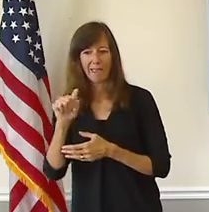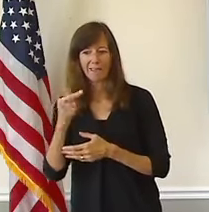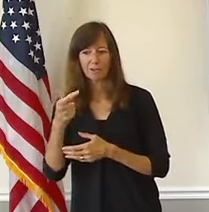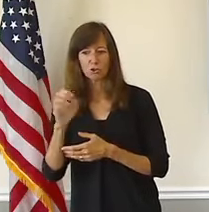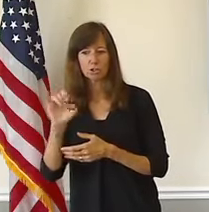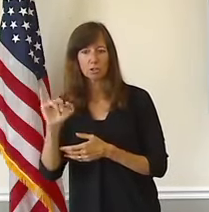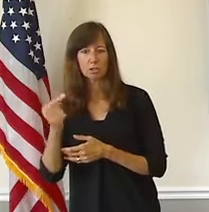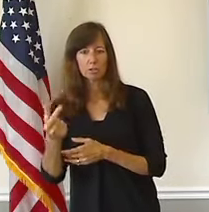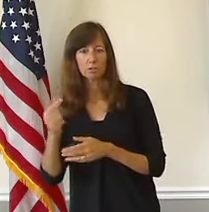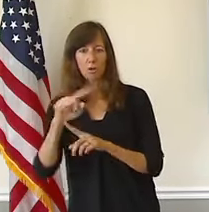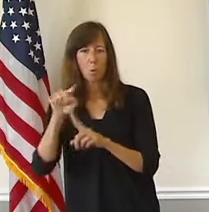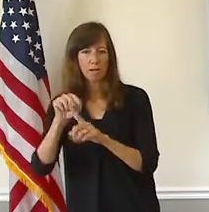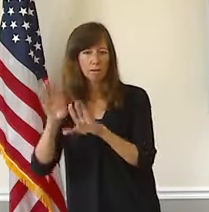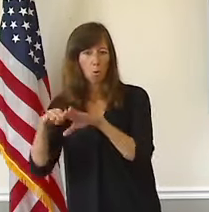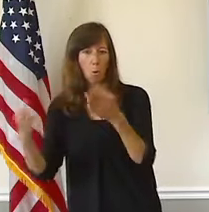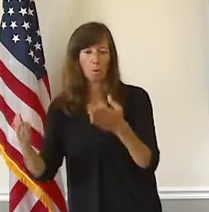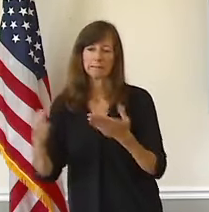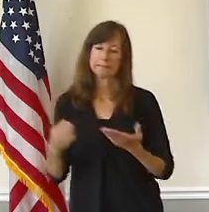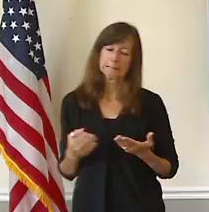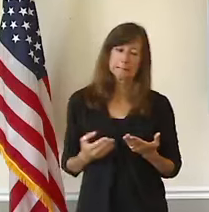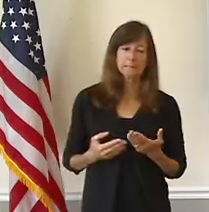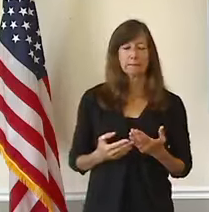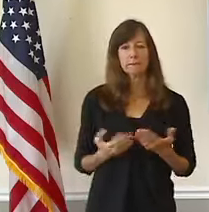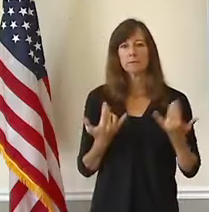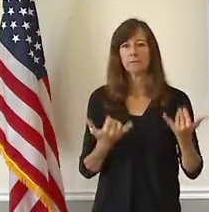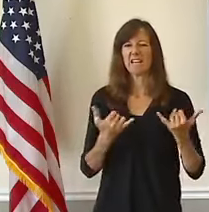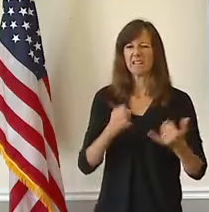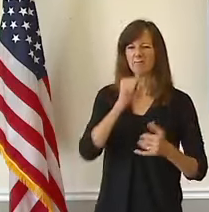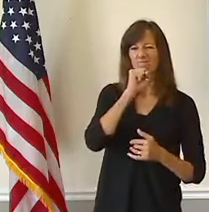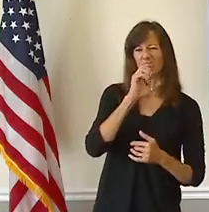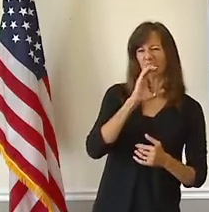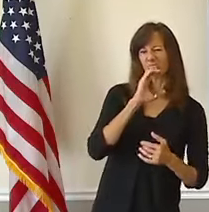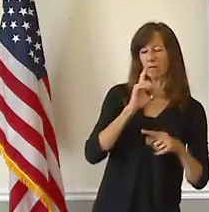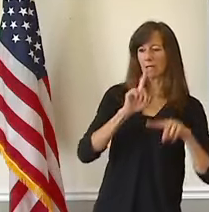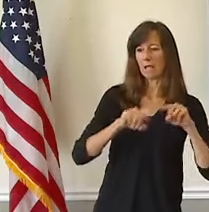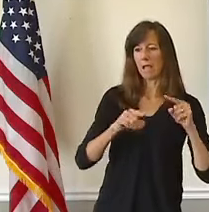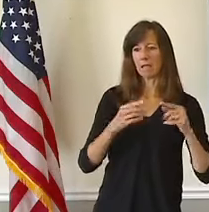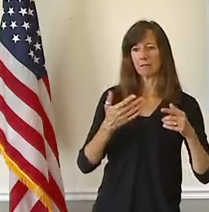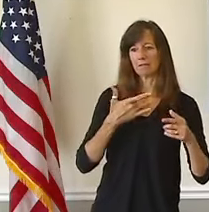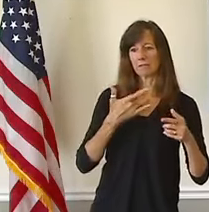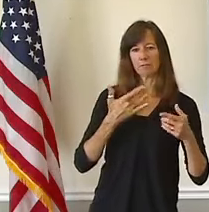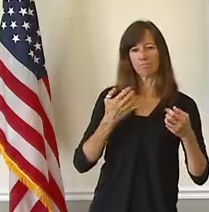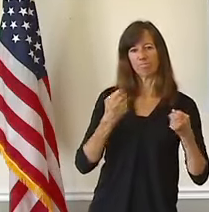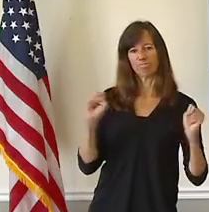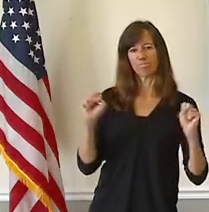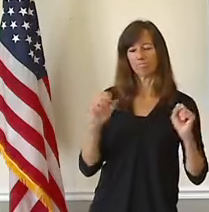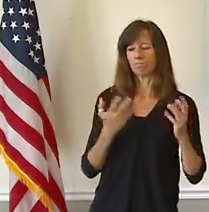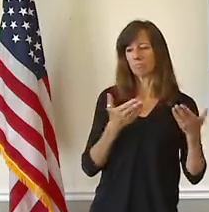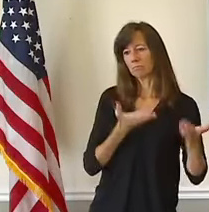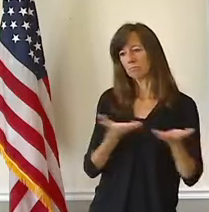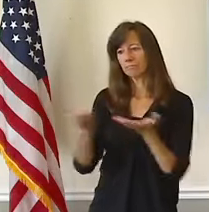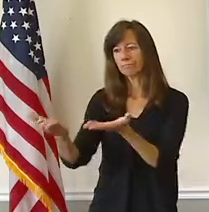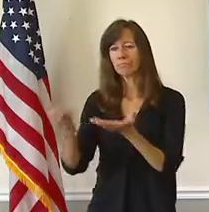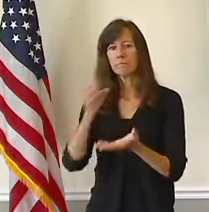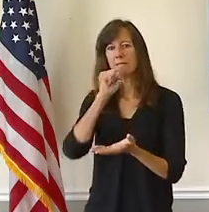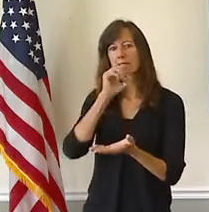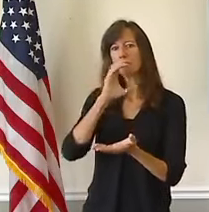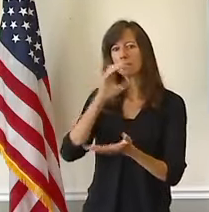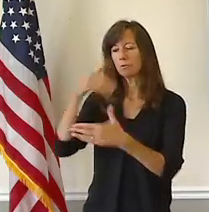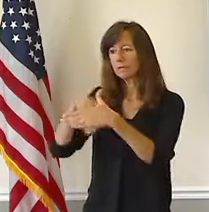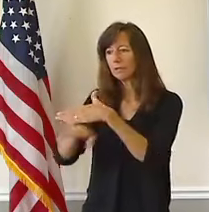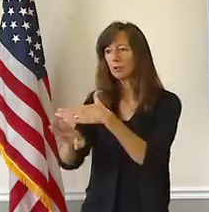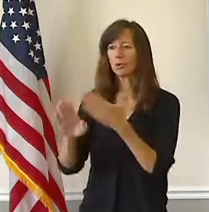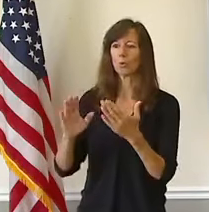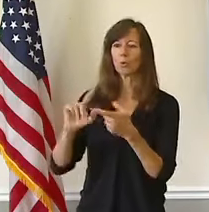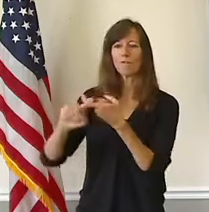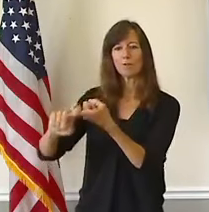One, we can't really bring people into, you know, certainly seniors into close proximity if there's a health risk. and it's just not the right time to begin that process.